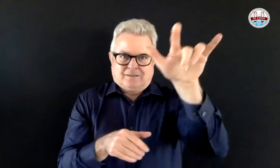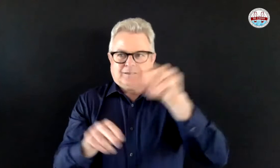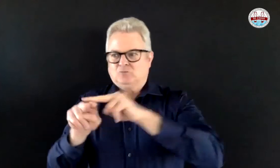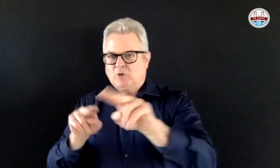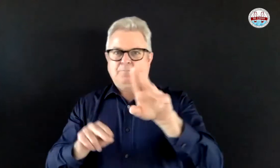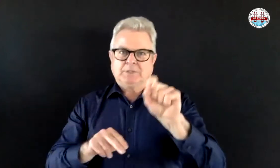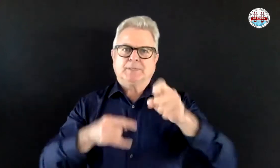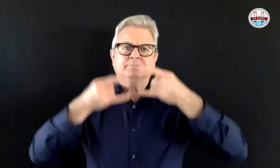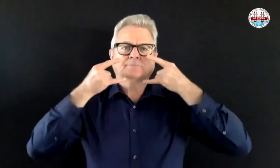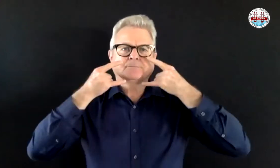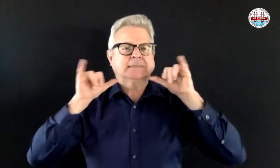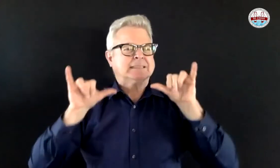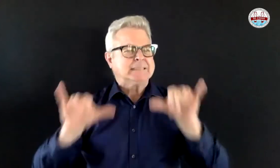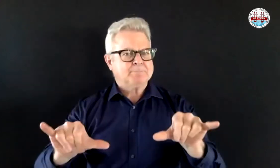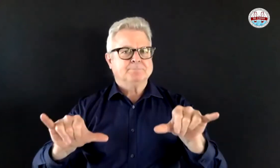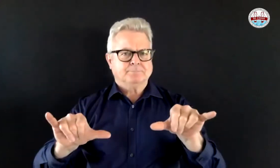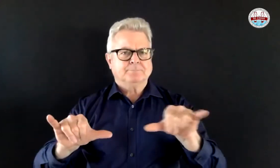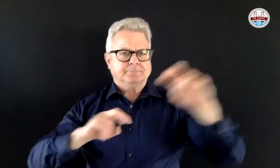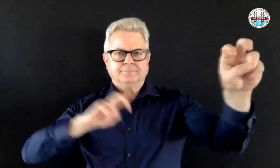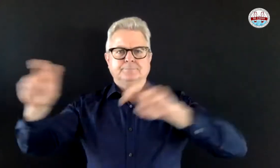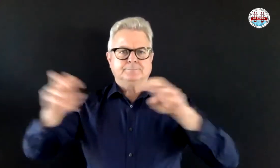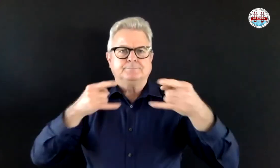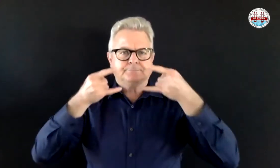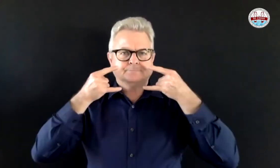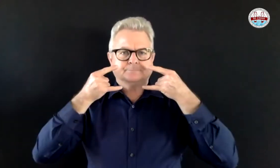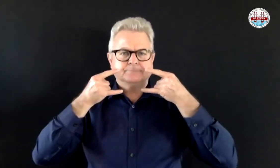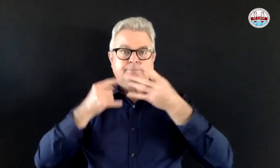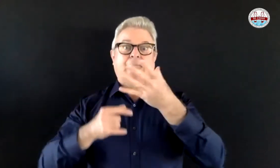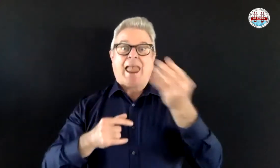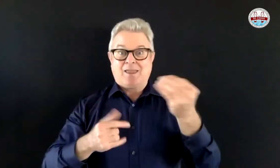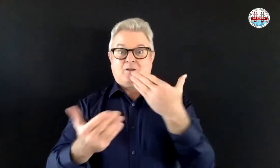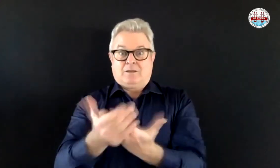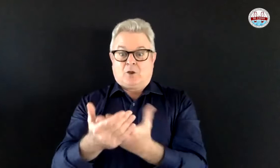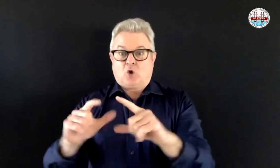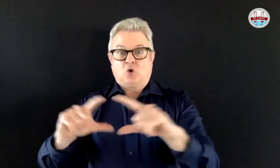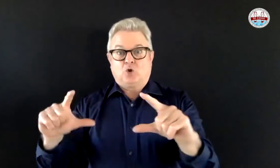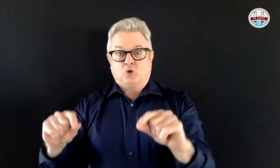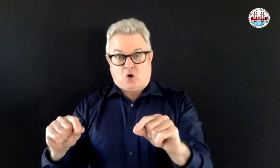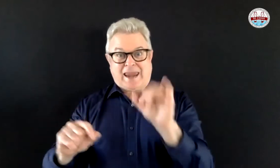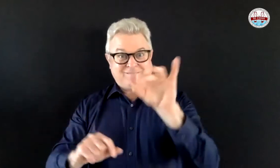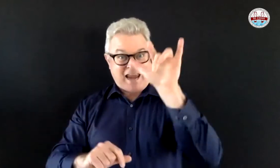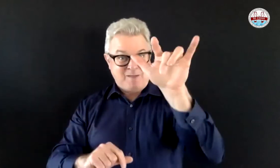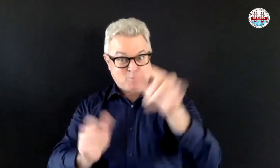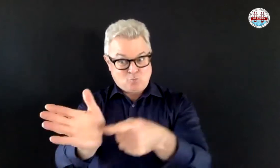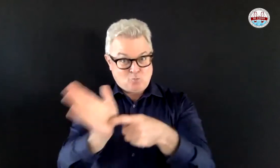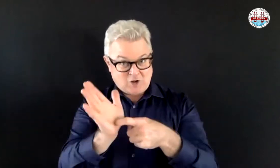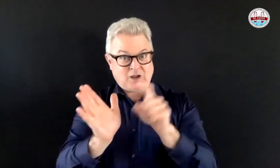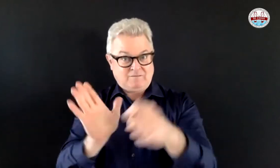people congregate inside these facilities and then board on planes, trains, and buses. They will be required to wear a